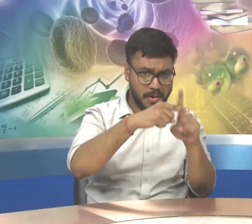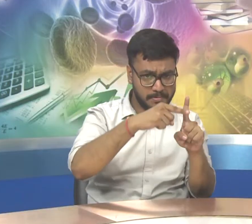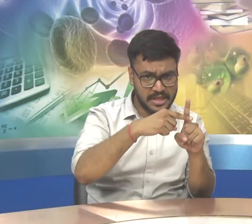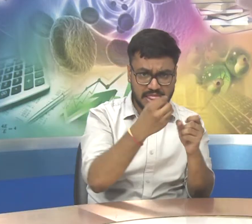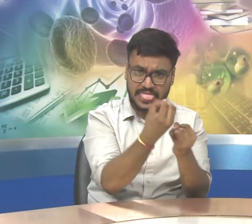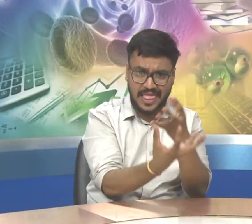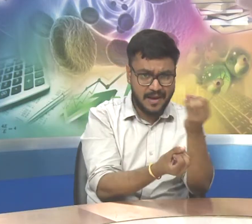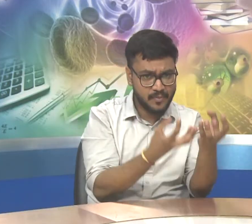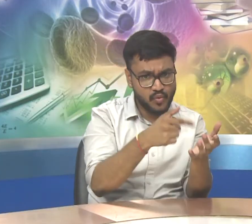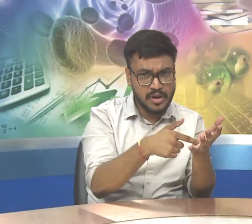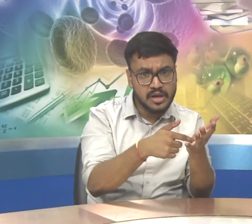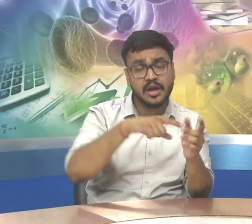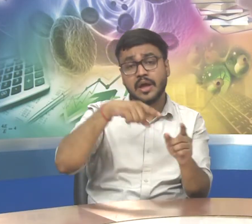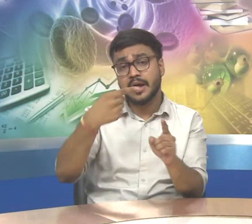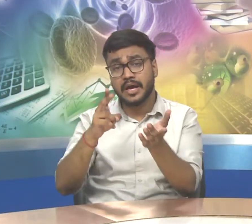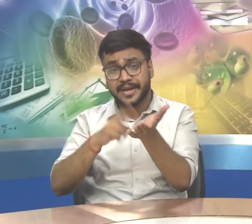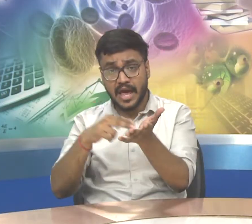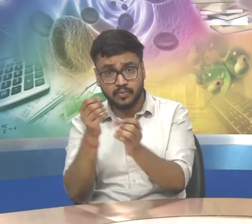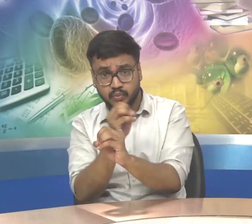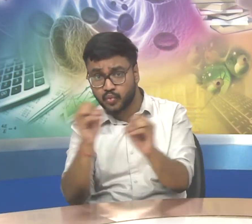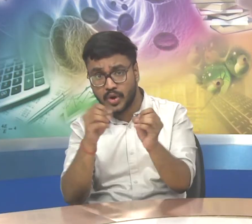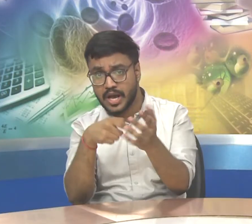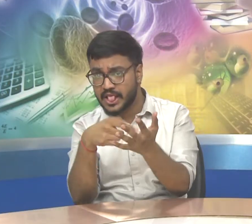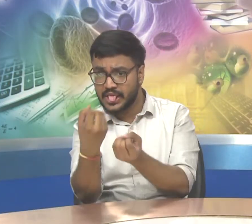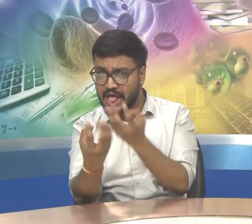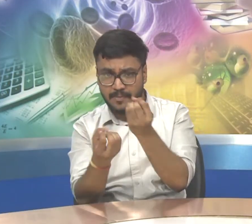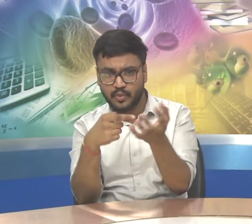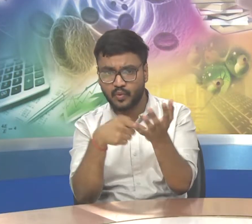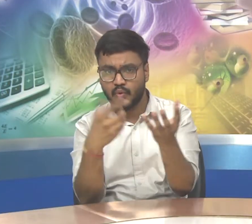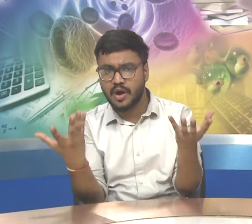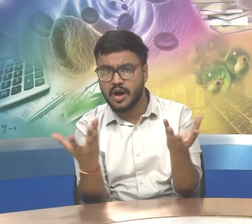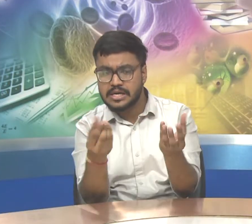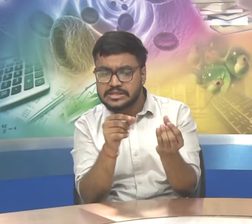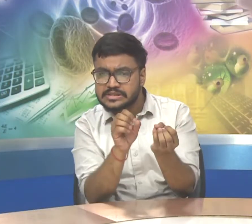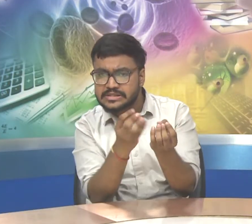The mass of proton and a neutron is almost the same.